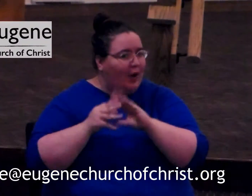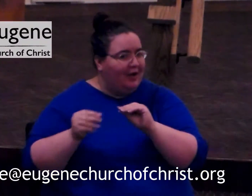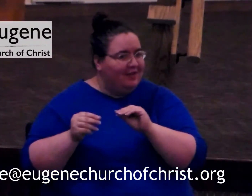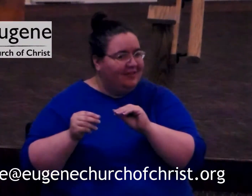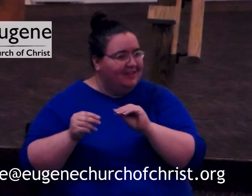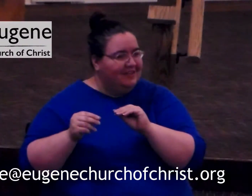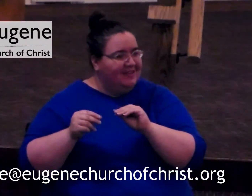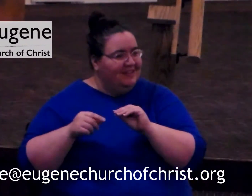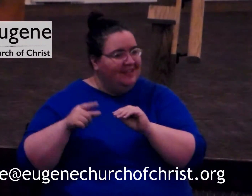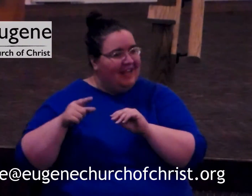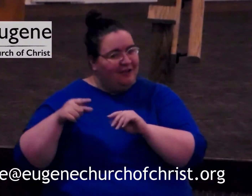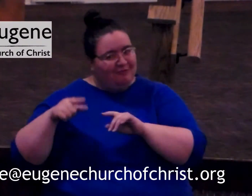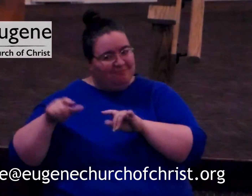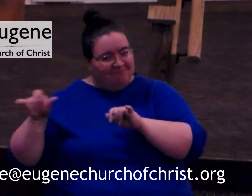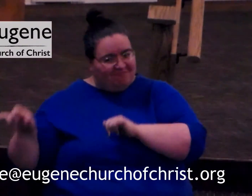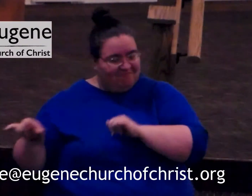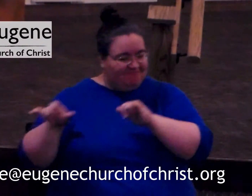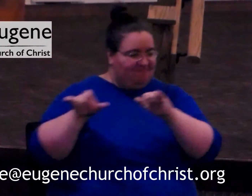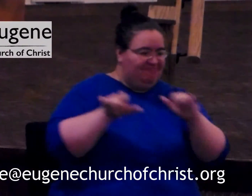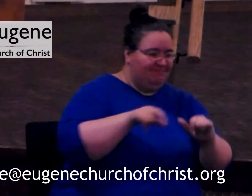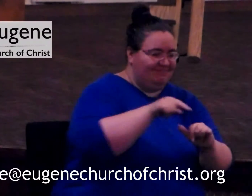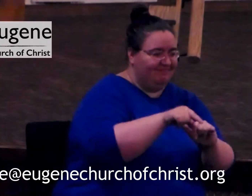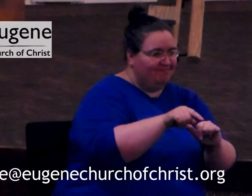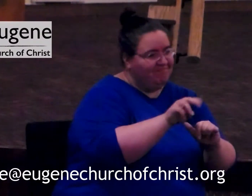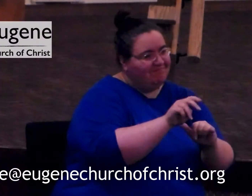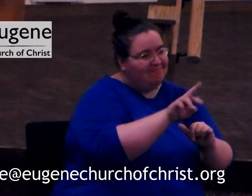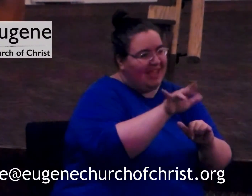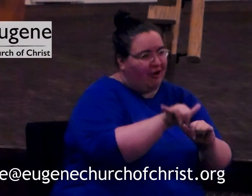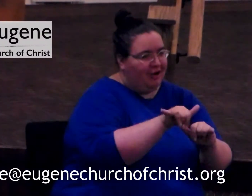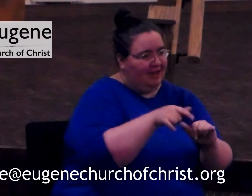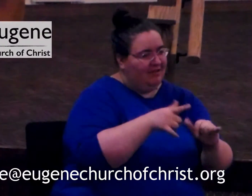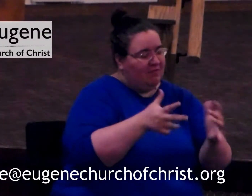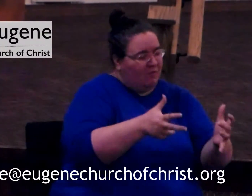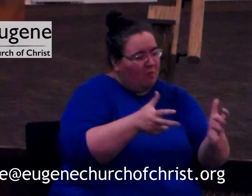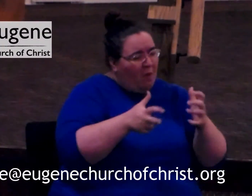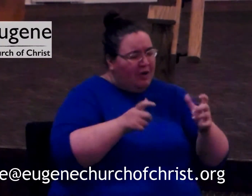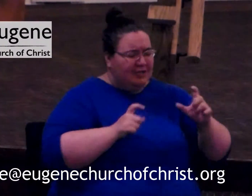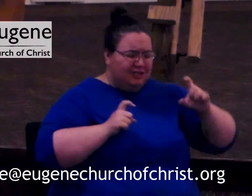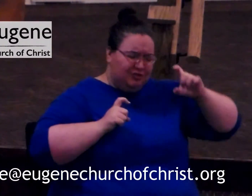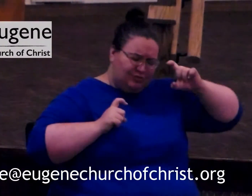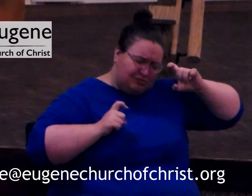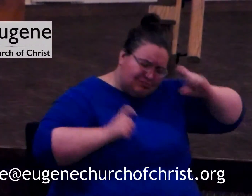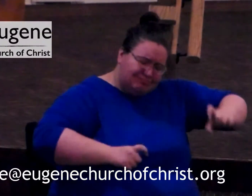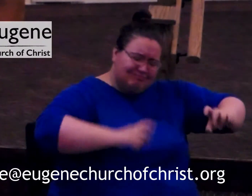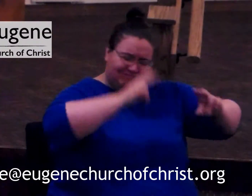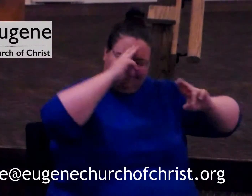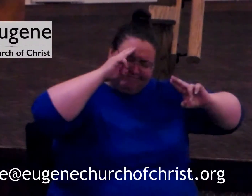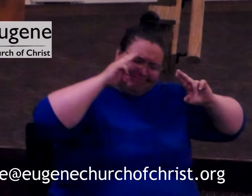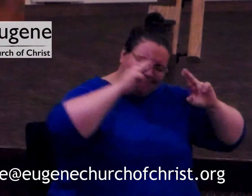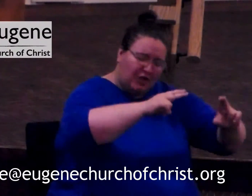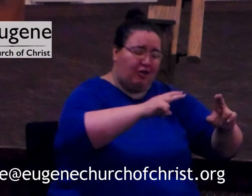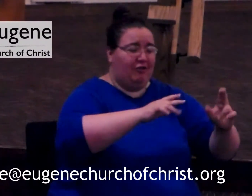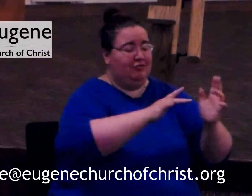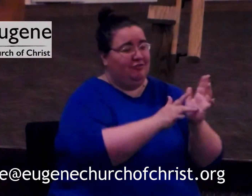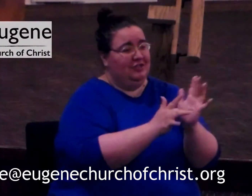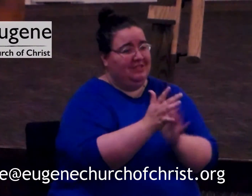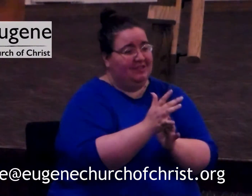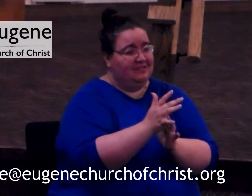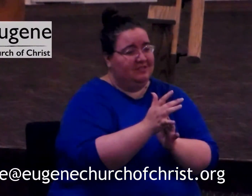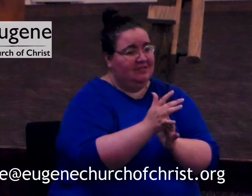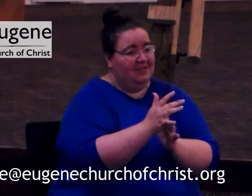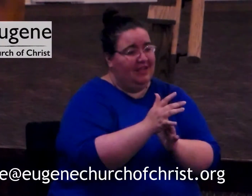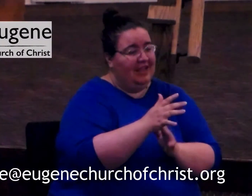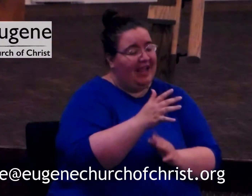her chandelier kind of moment with Jesus there right in front of her. And she wants to give honor. And for once, Jesus is